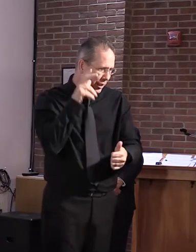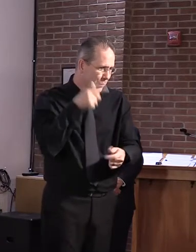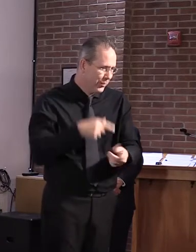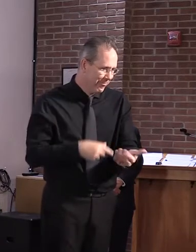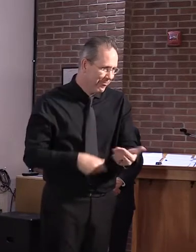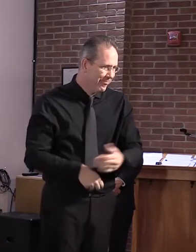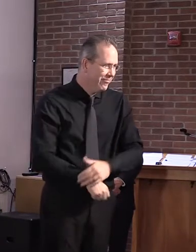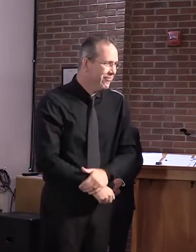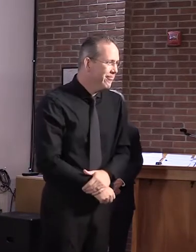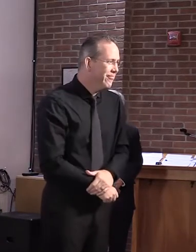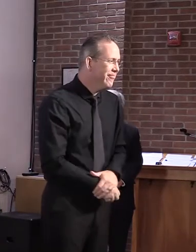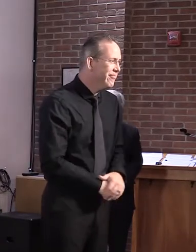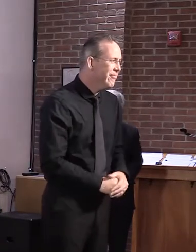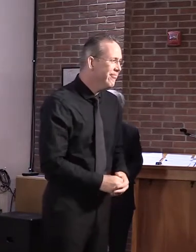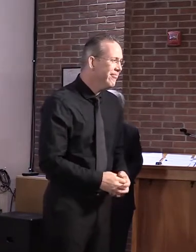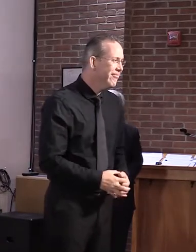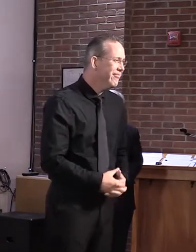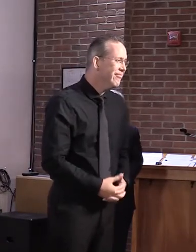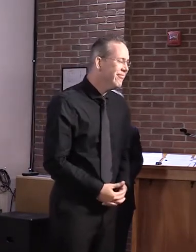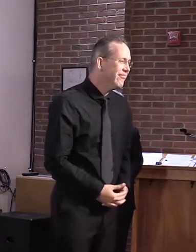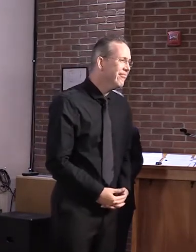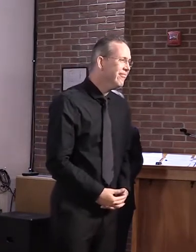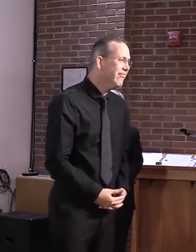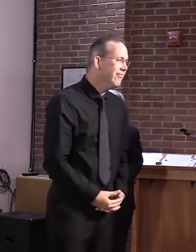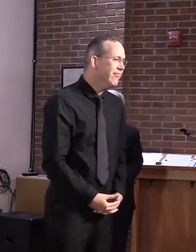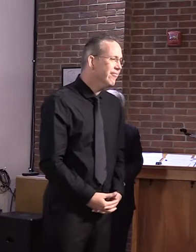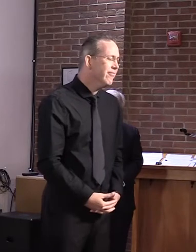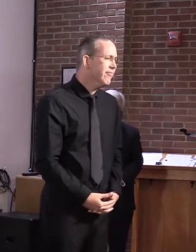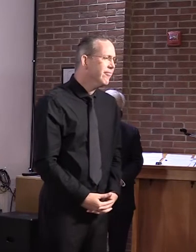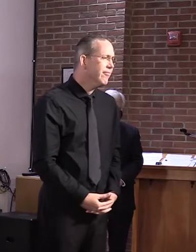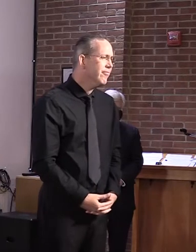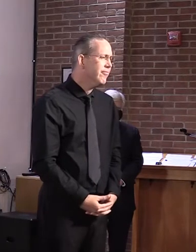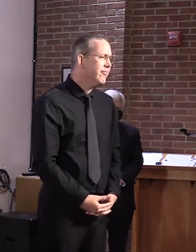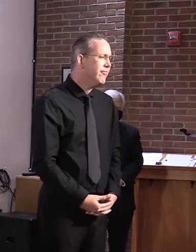Thank you, Governor. I appreciate the time. My first question involves